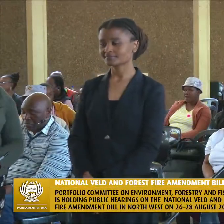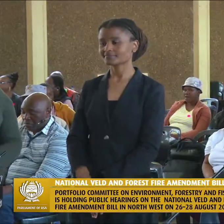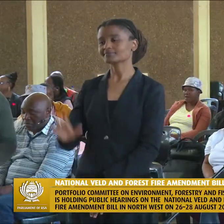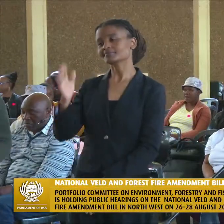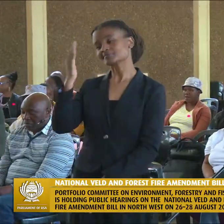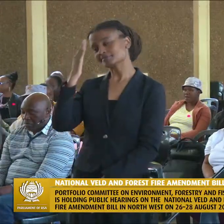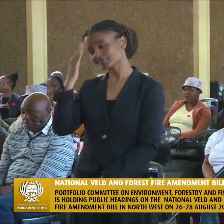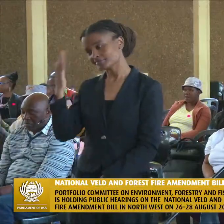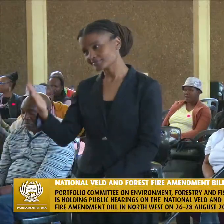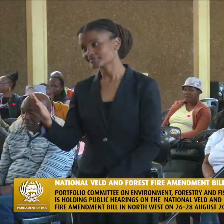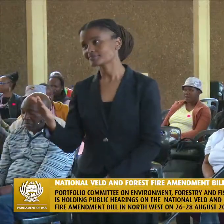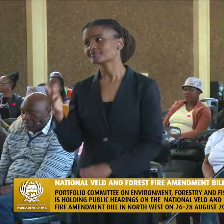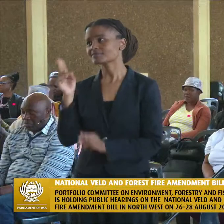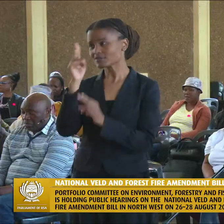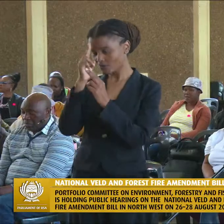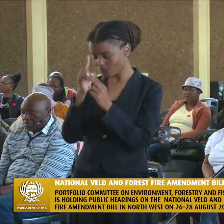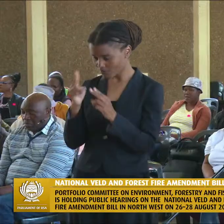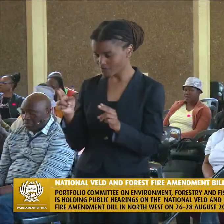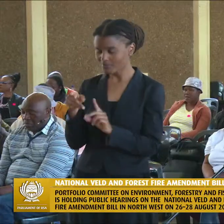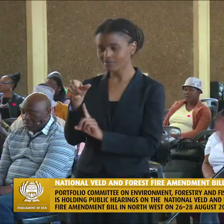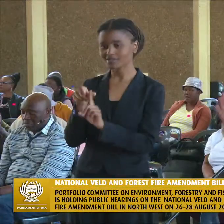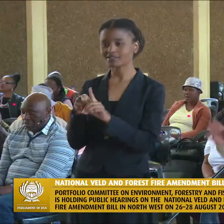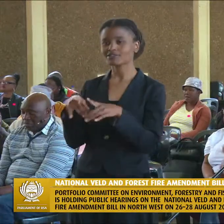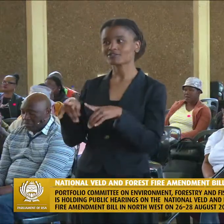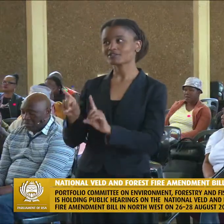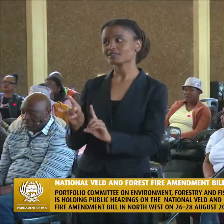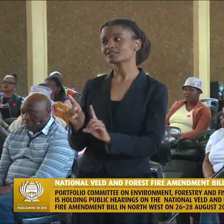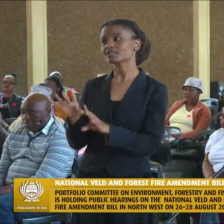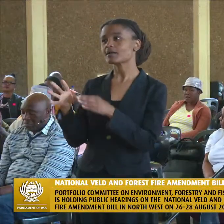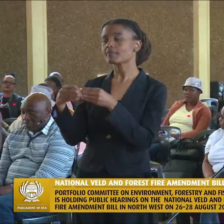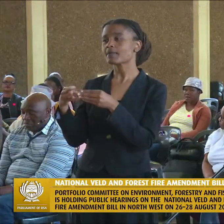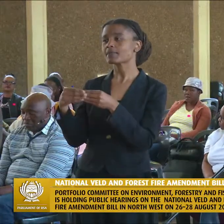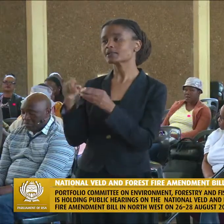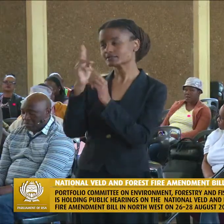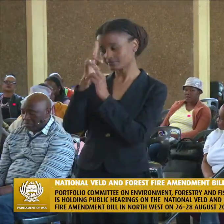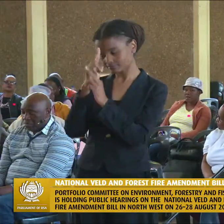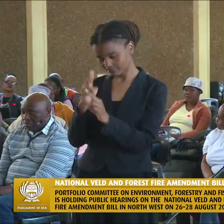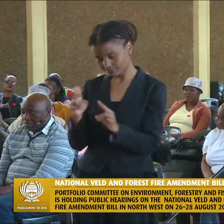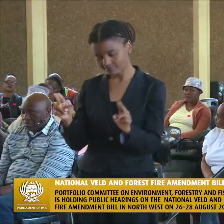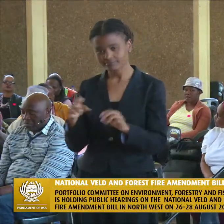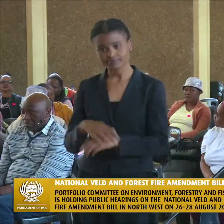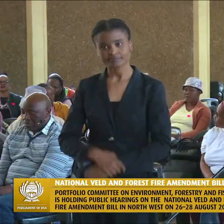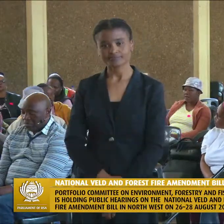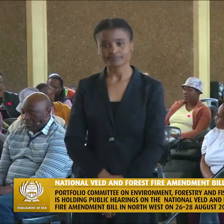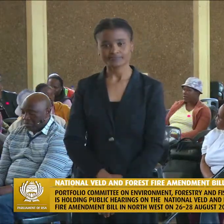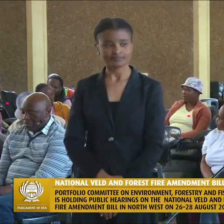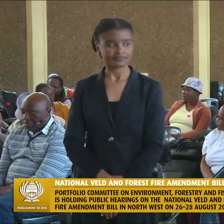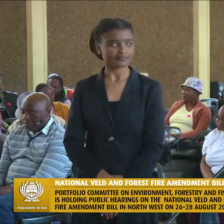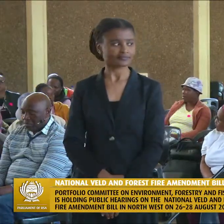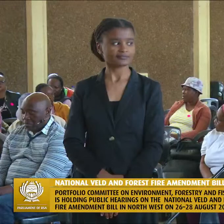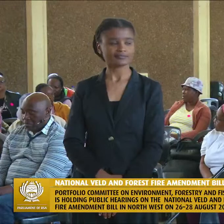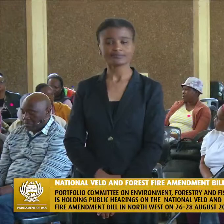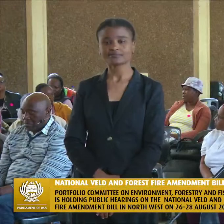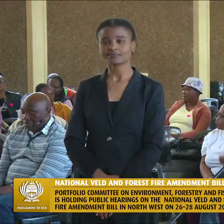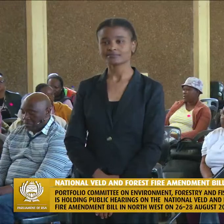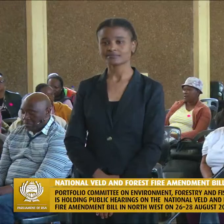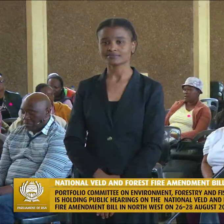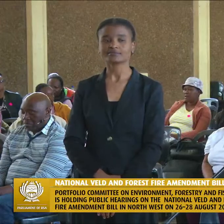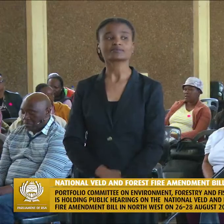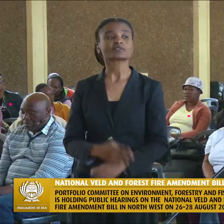greetings to the honorable chairman honorable members honorable members in the